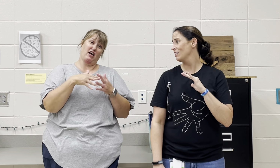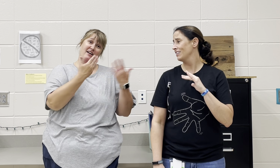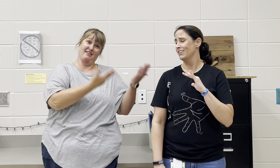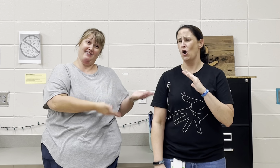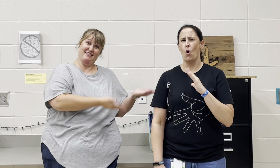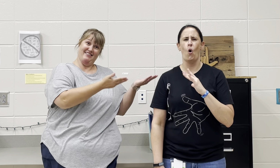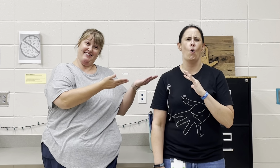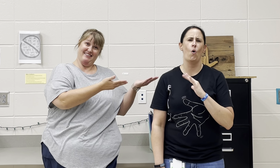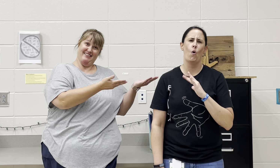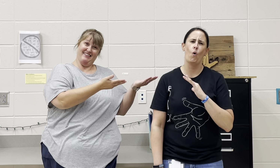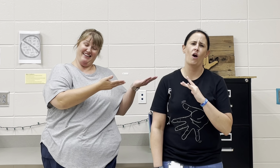America.